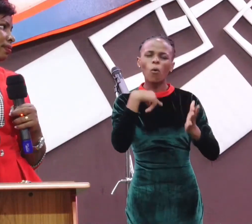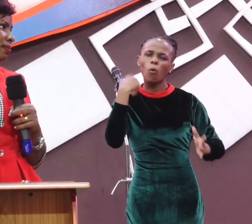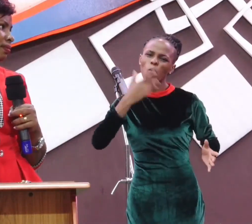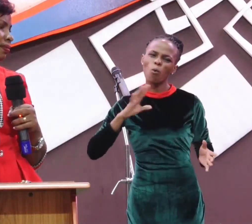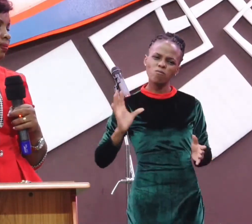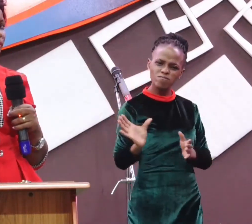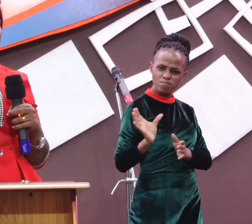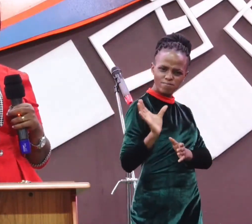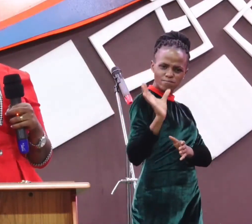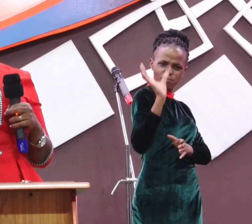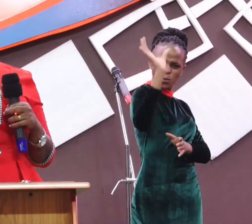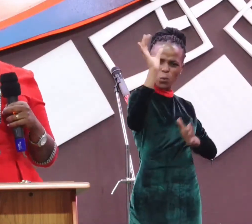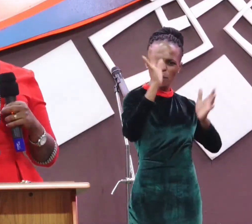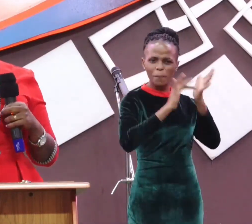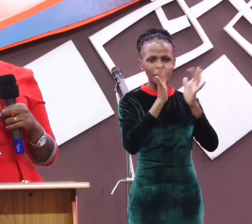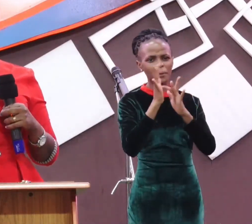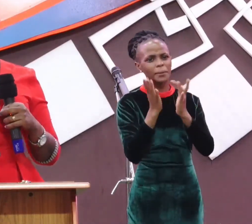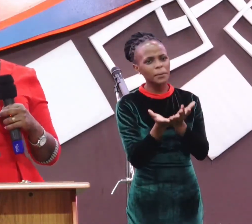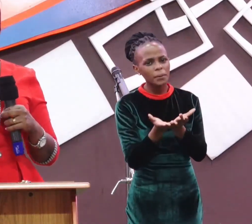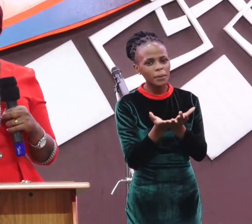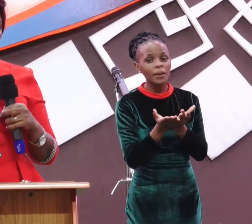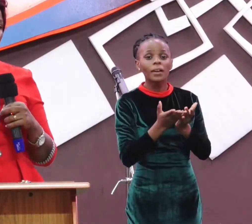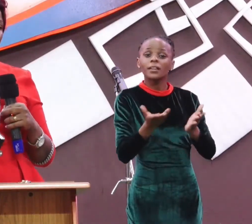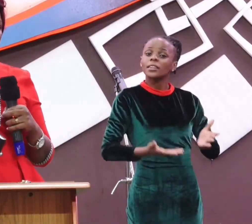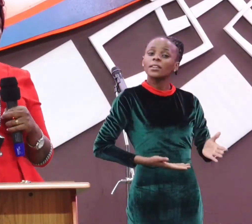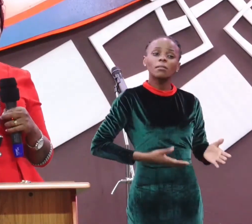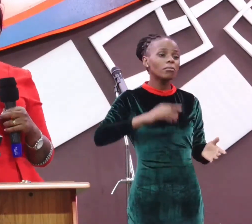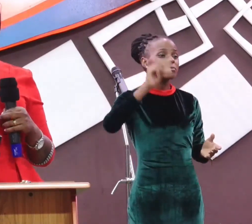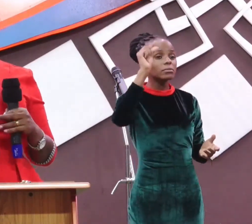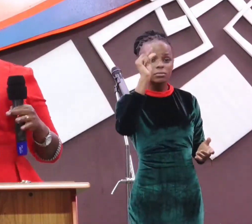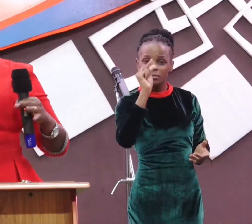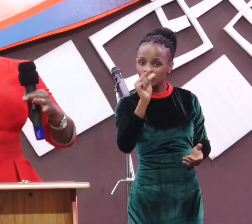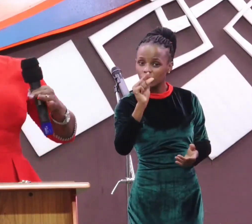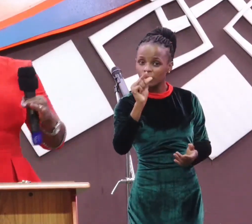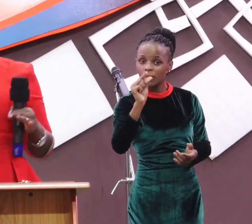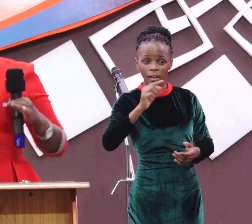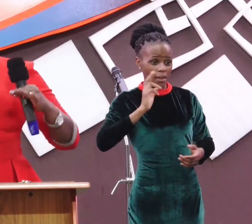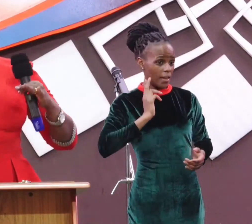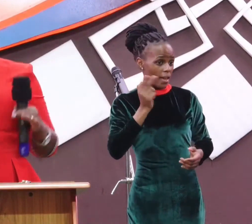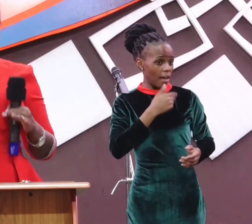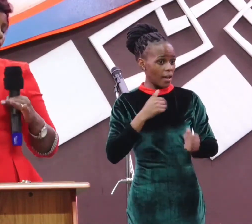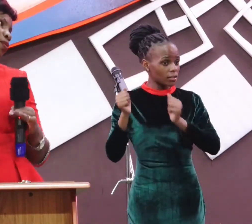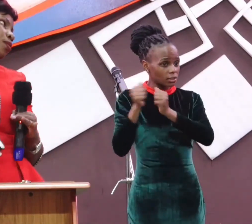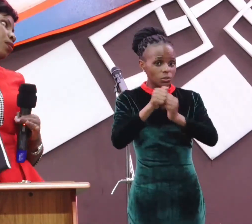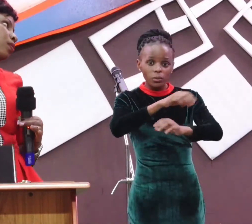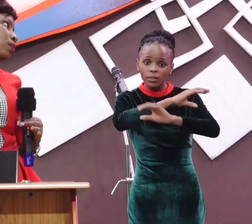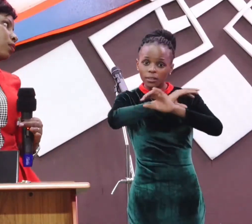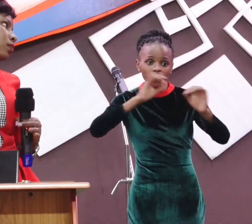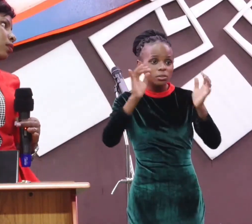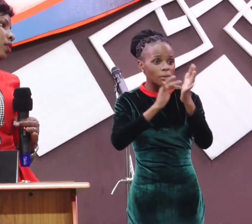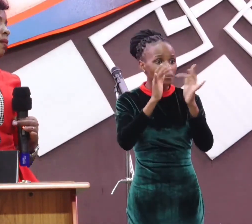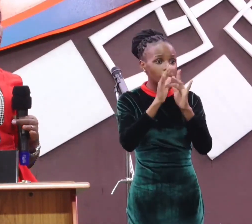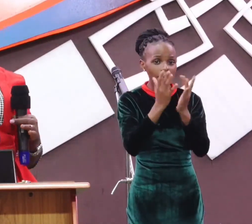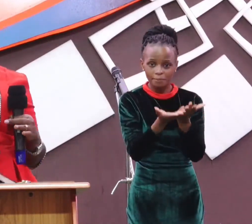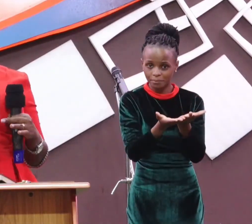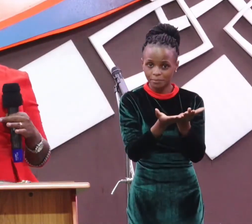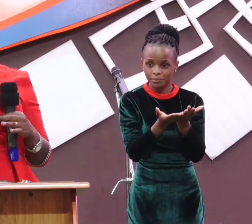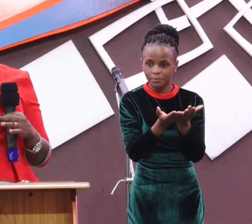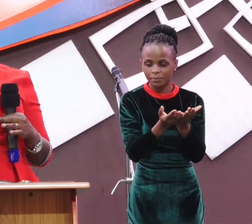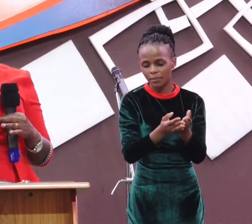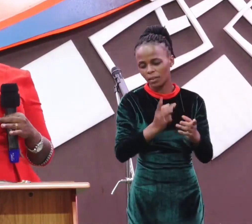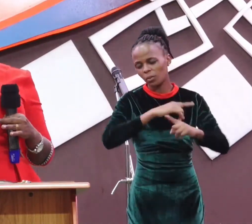People who had their Bible and raised it up. There were very few. Us who didn't have the